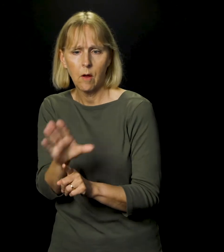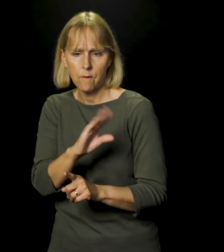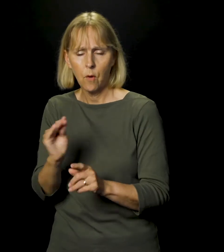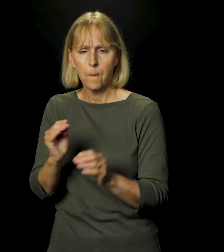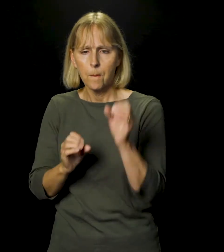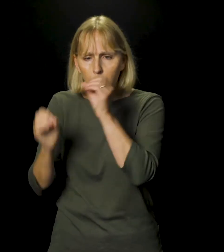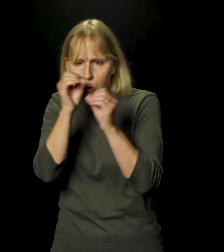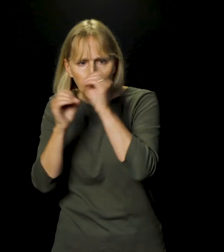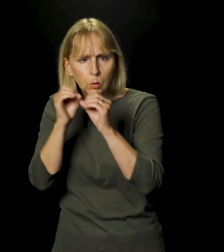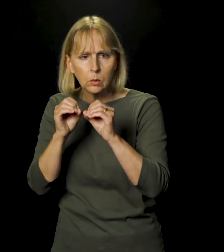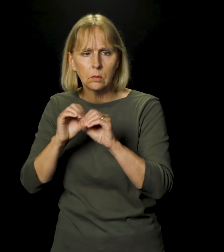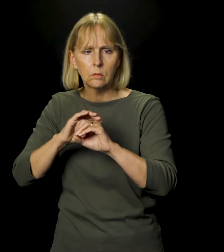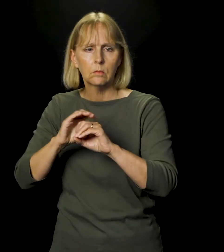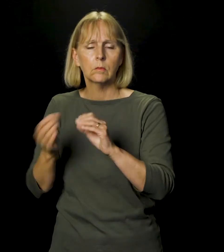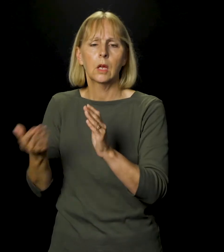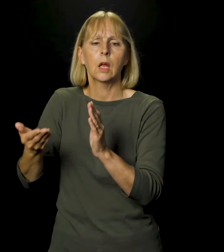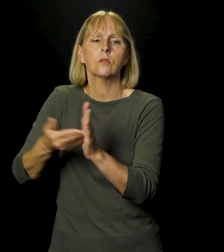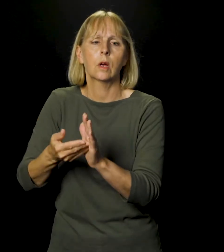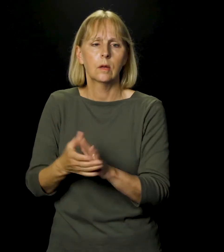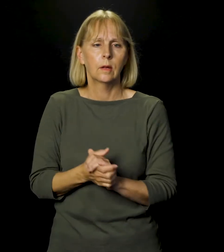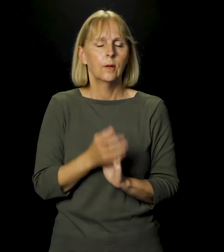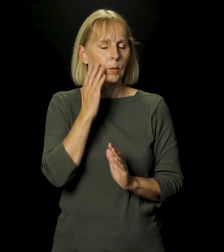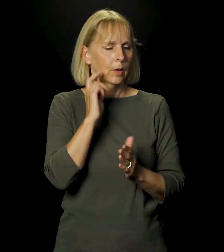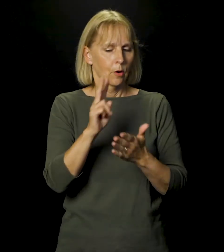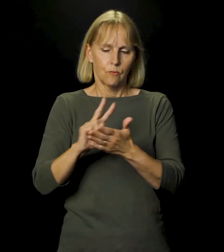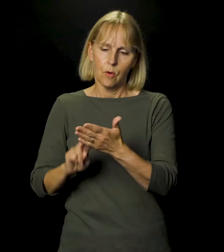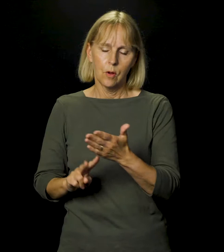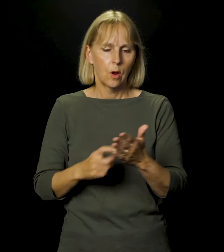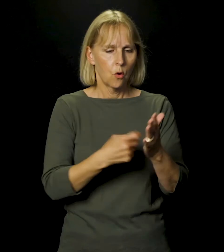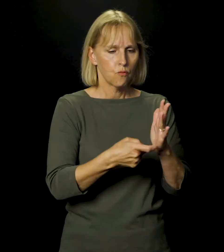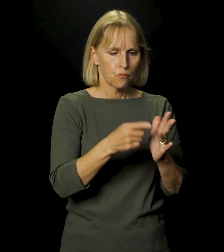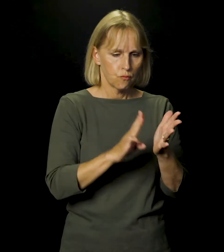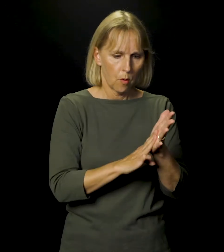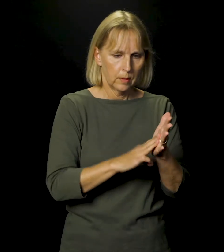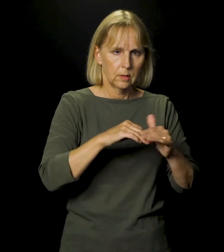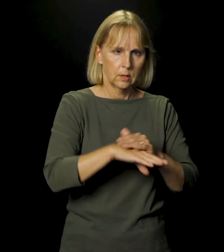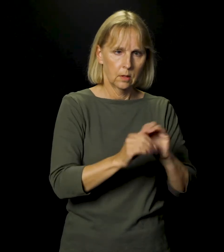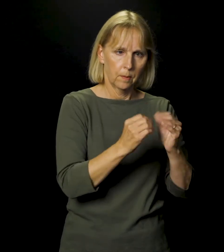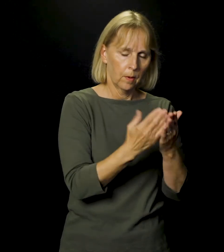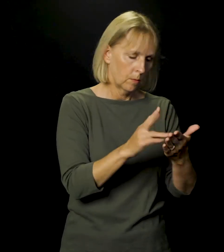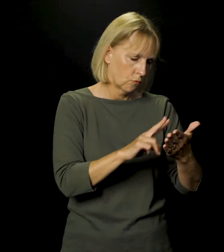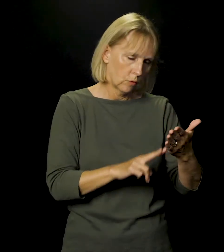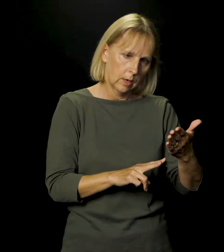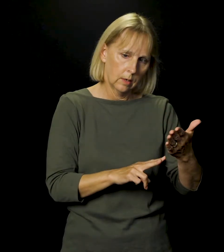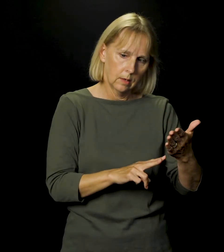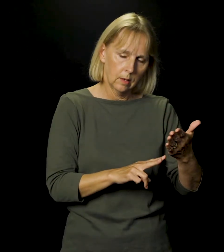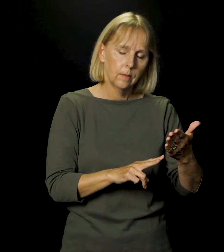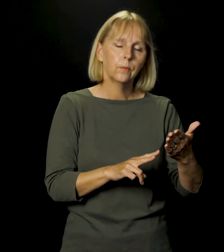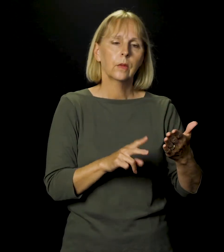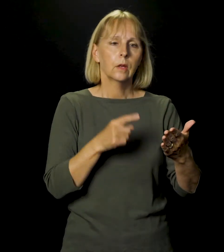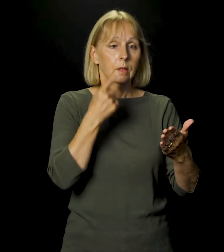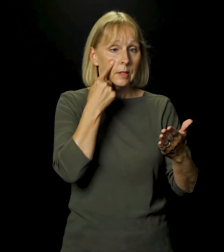And as I wrote that down, I was reading through the book of Romans, and it just happened a couple of minutes later where we read these words in